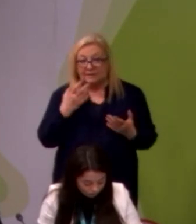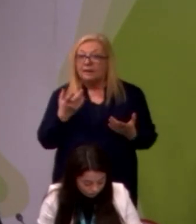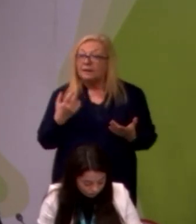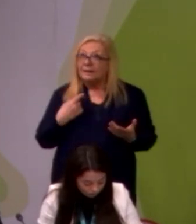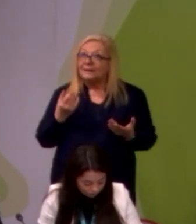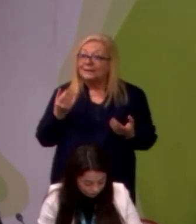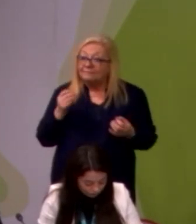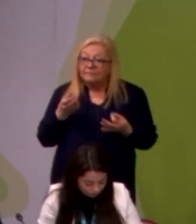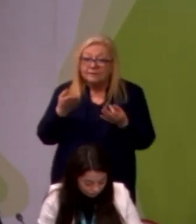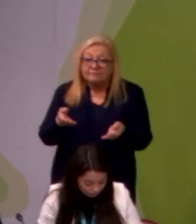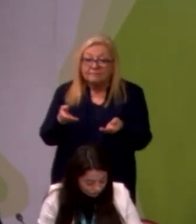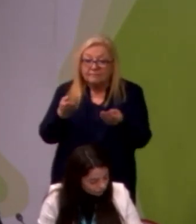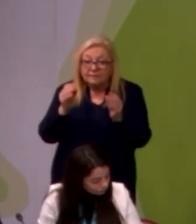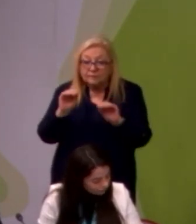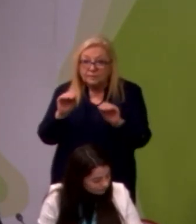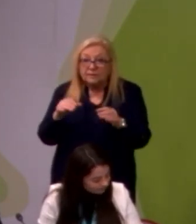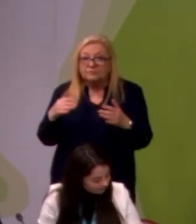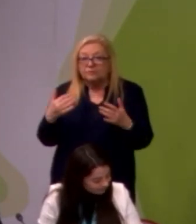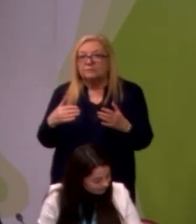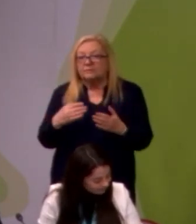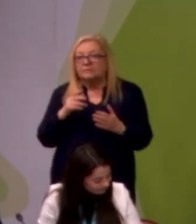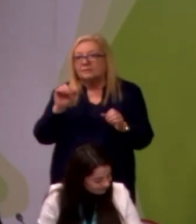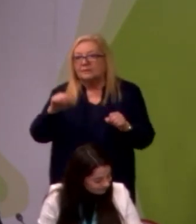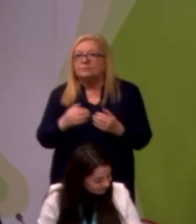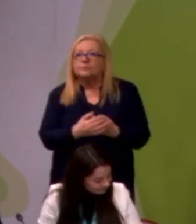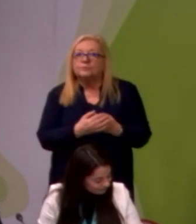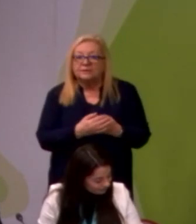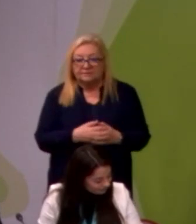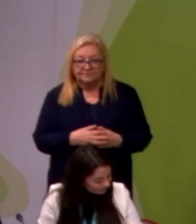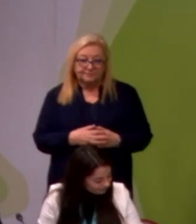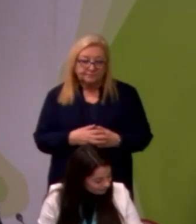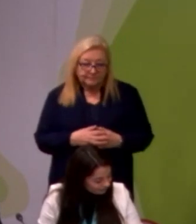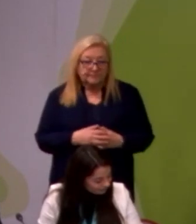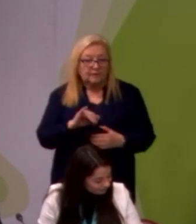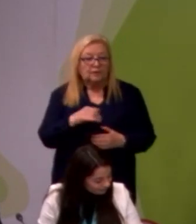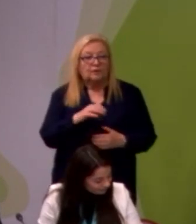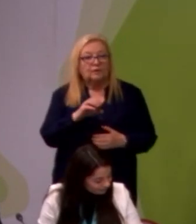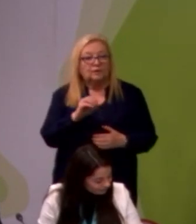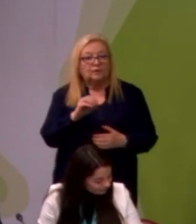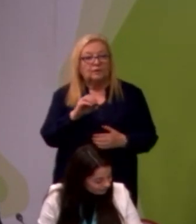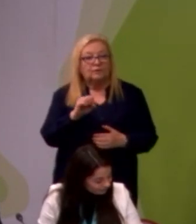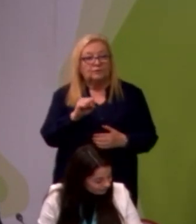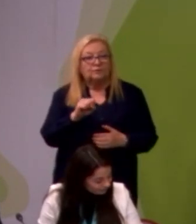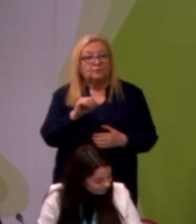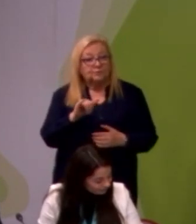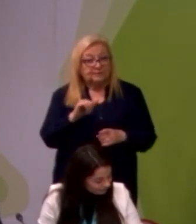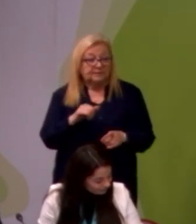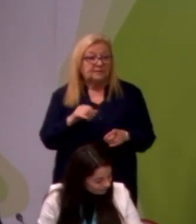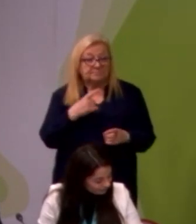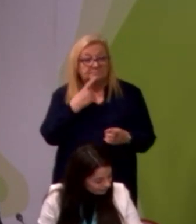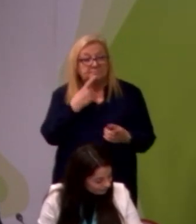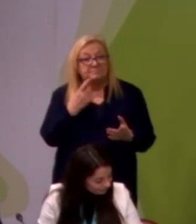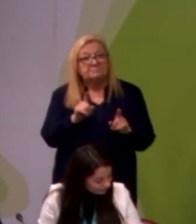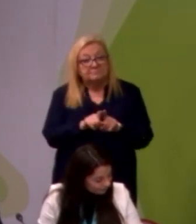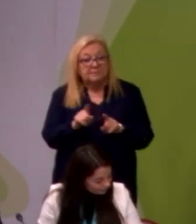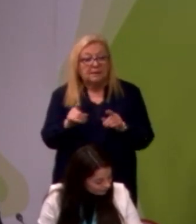against. We also heard from Josie. Josie mentioned, again, an overview of the crisis in Lebanon and about the